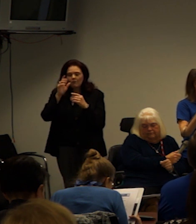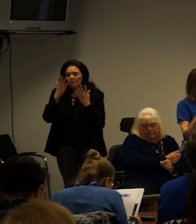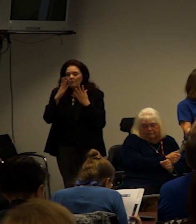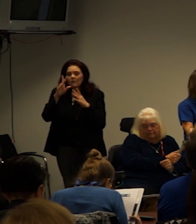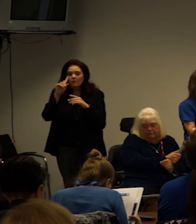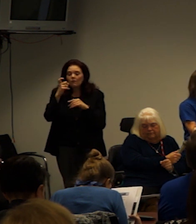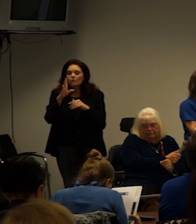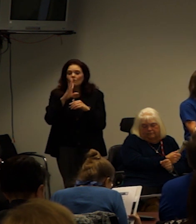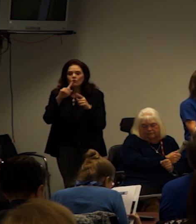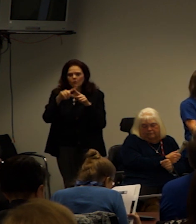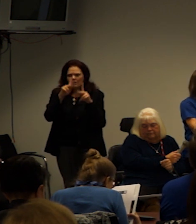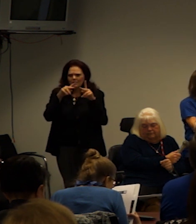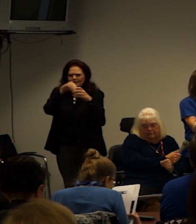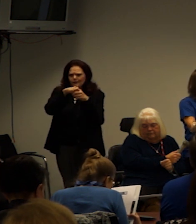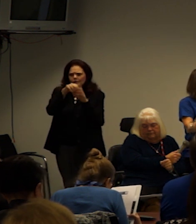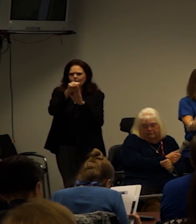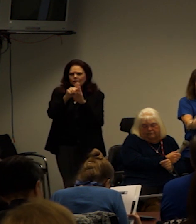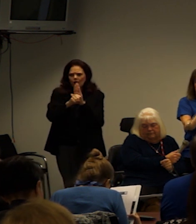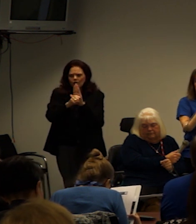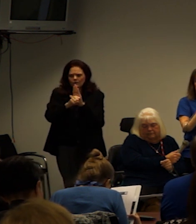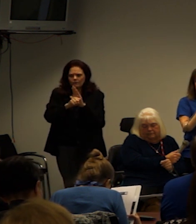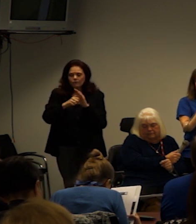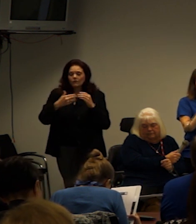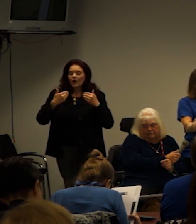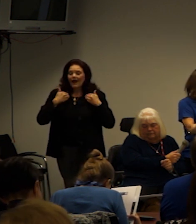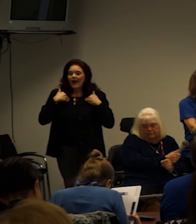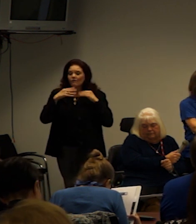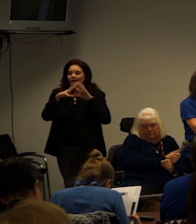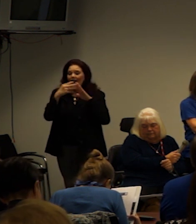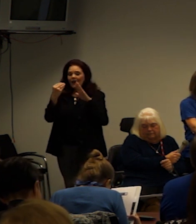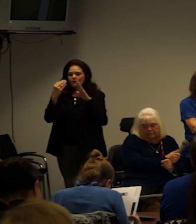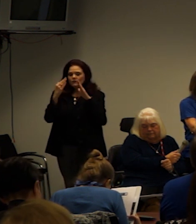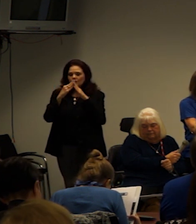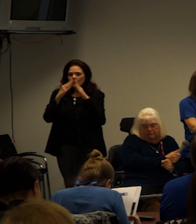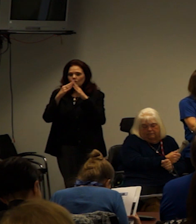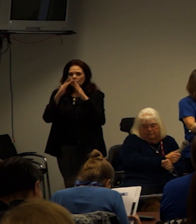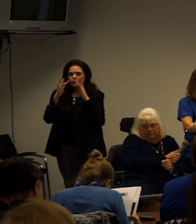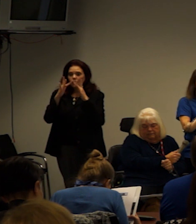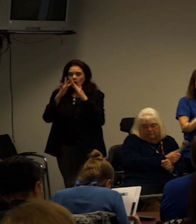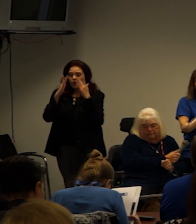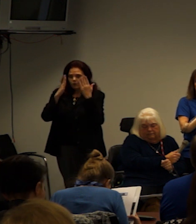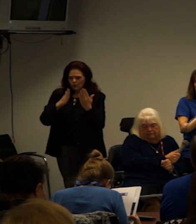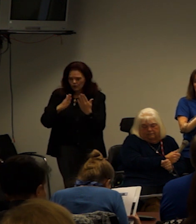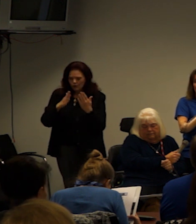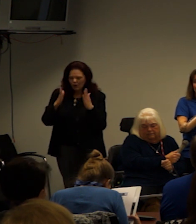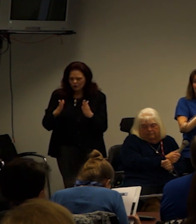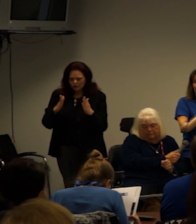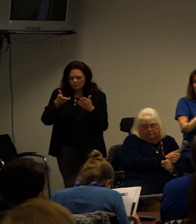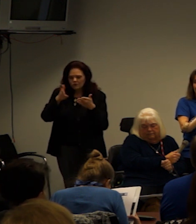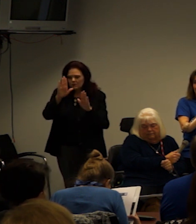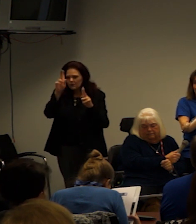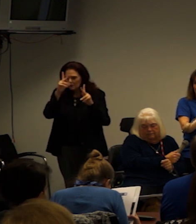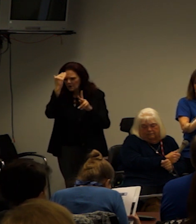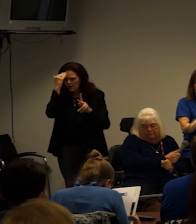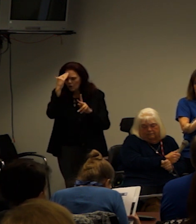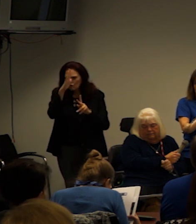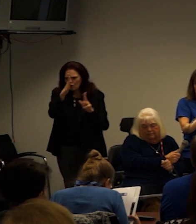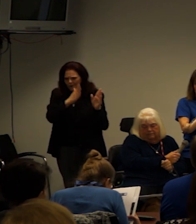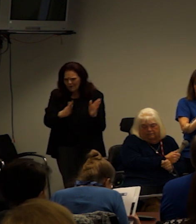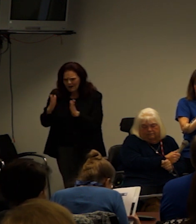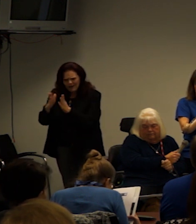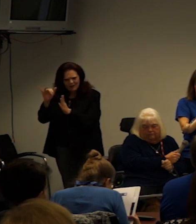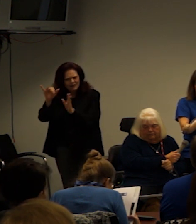talk to people in the state. Have an out-of-town contact person. Let people know what your plan is. That's